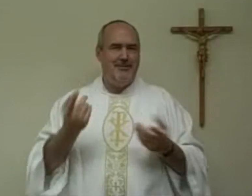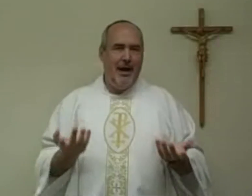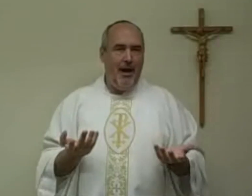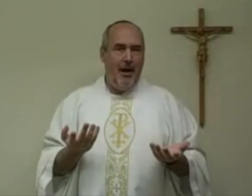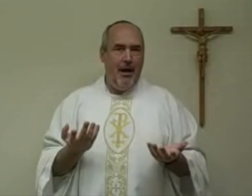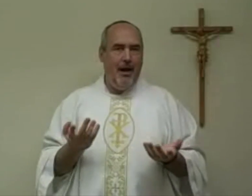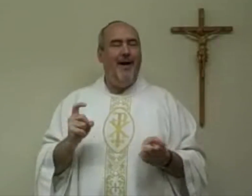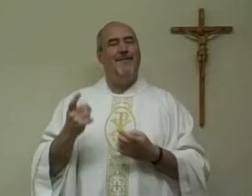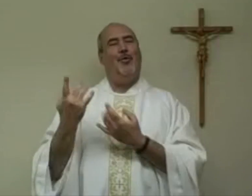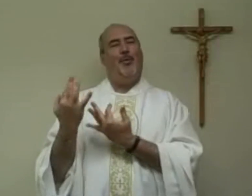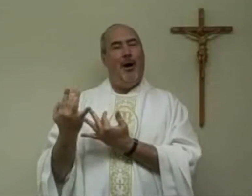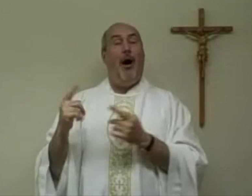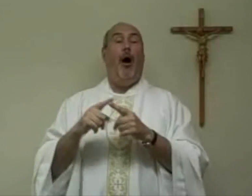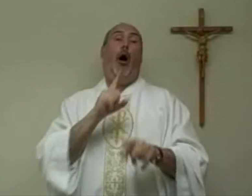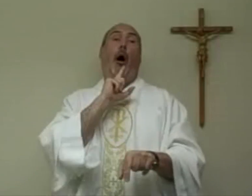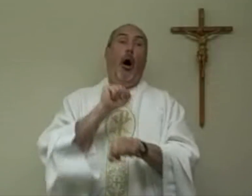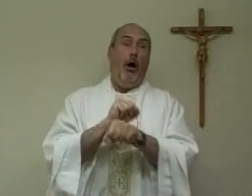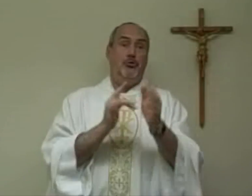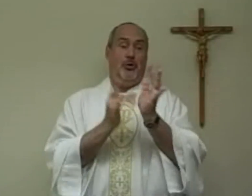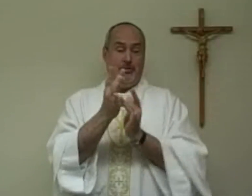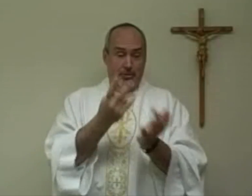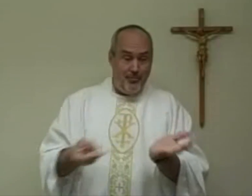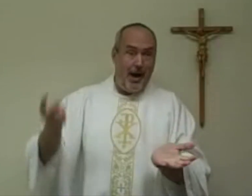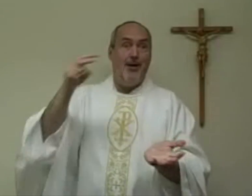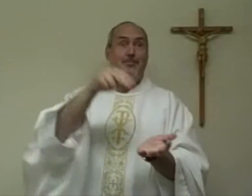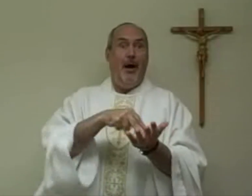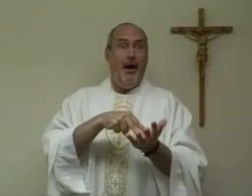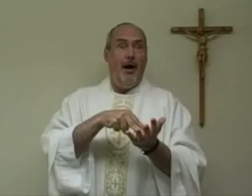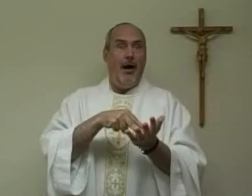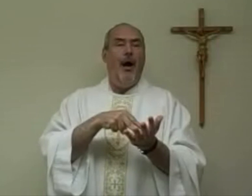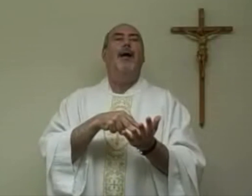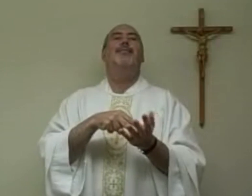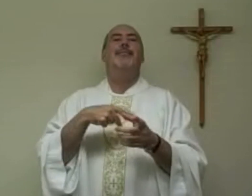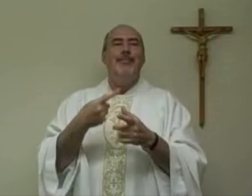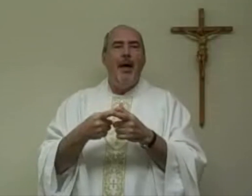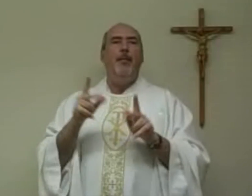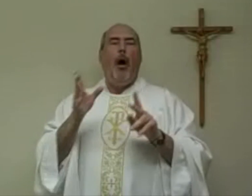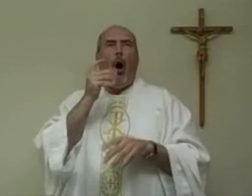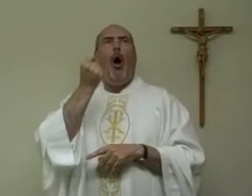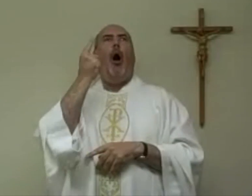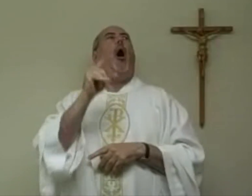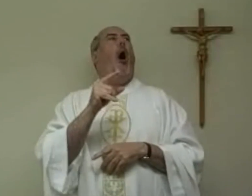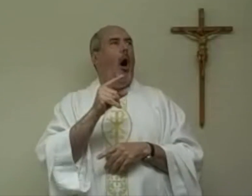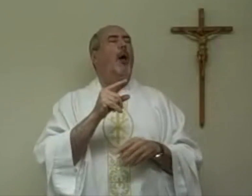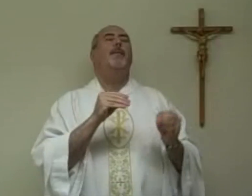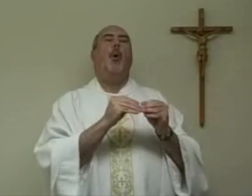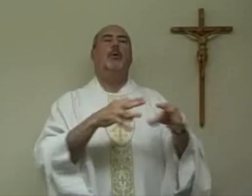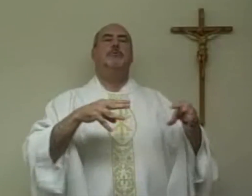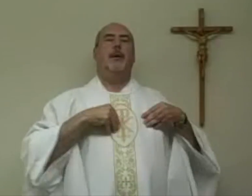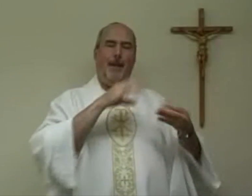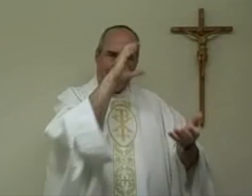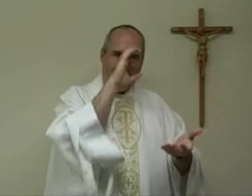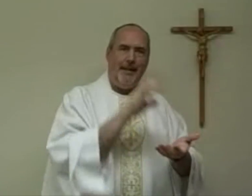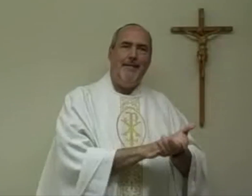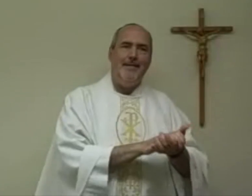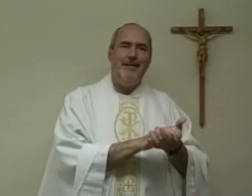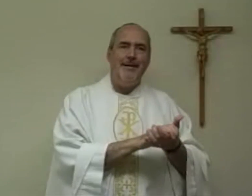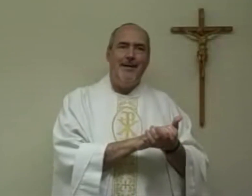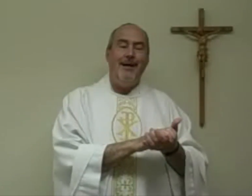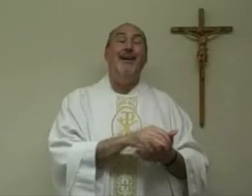people, that people wouldn't be ready to understand until after Jesus was crucified and had risen from the dead, and